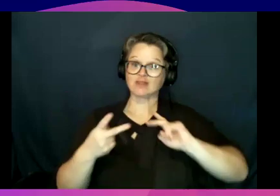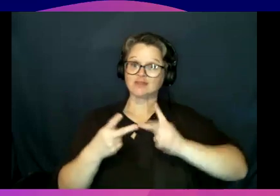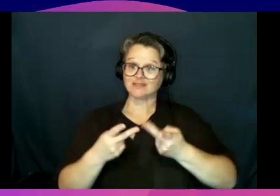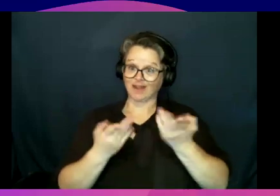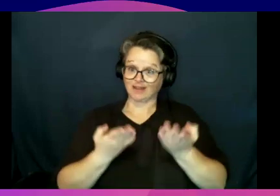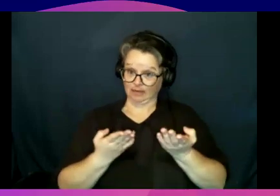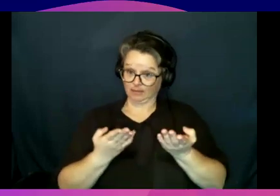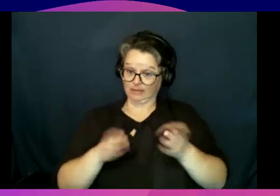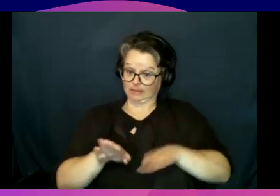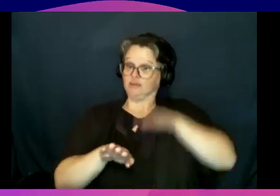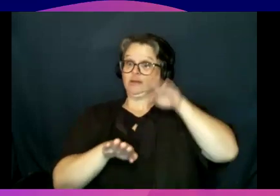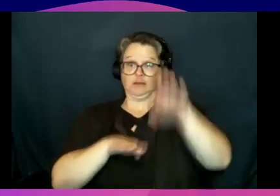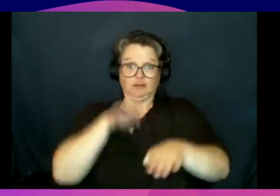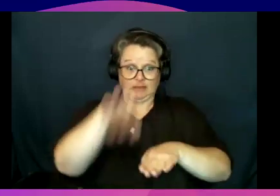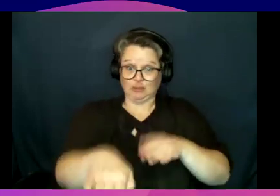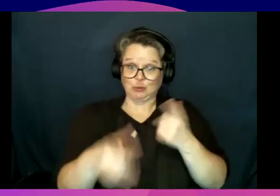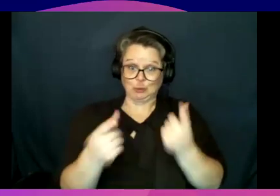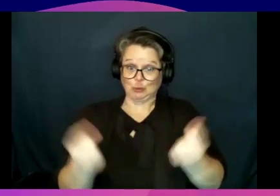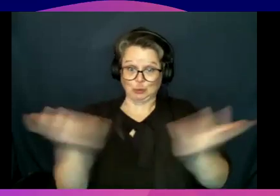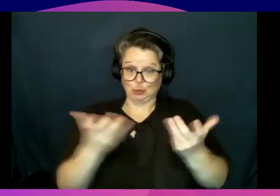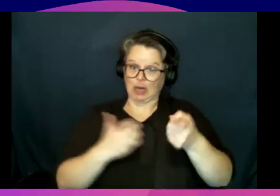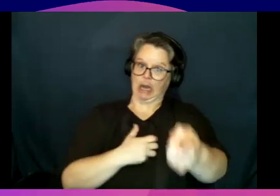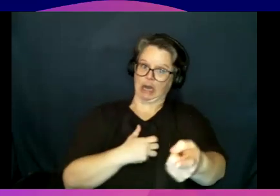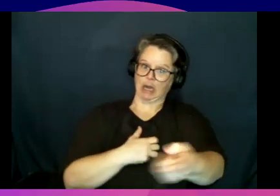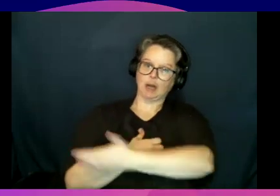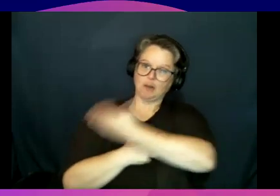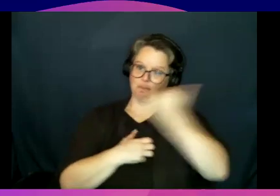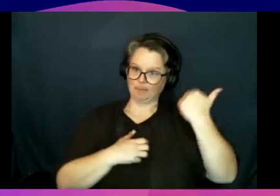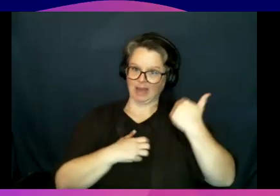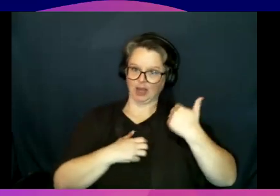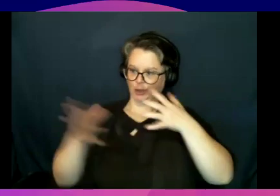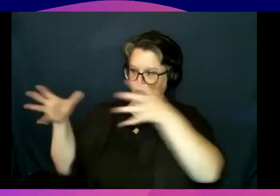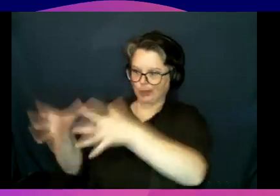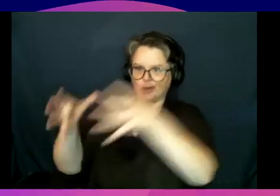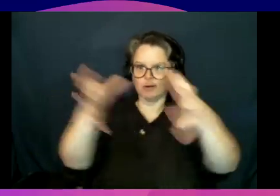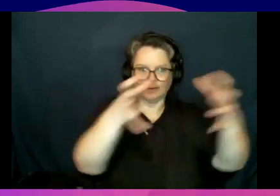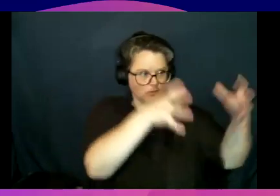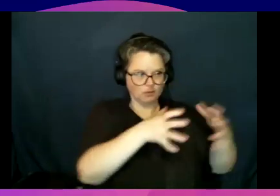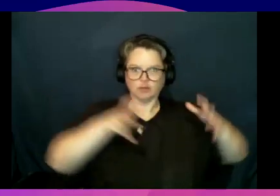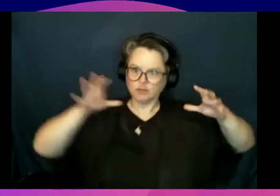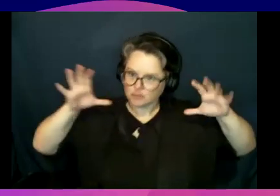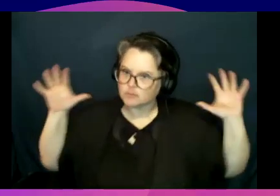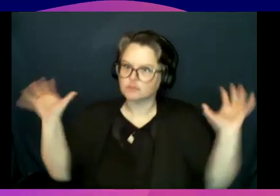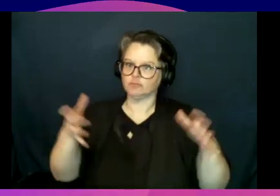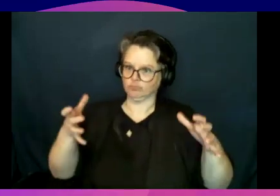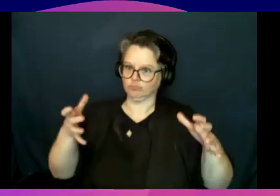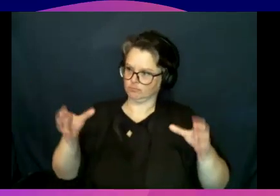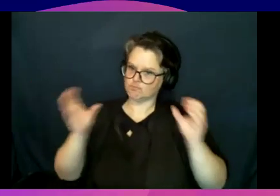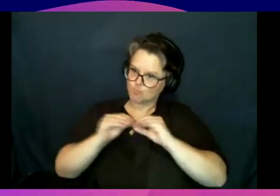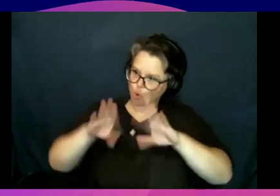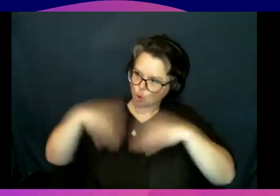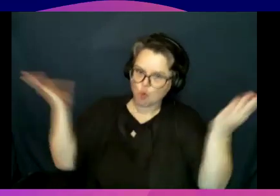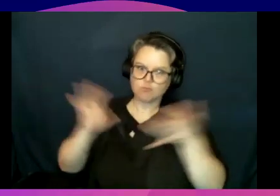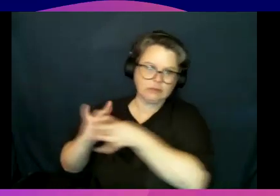makers. We need to build our capacity collectively to be able to have more of a say, to be able to find the people who have decision-making